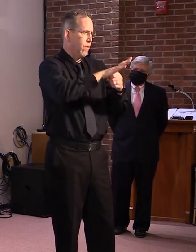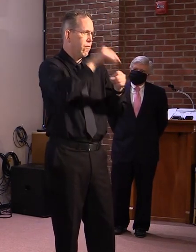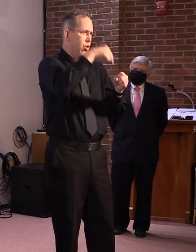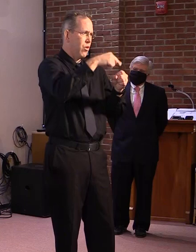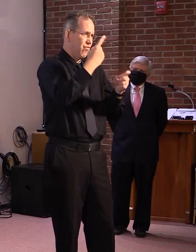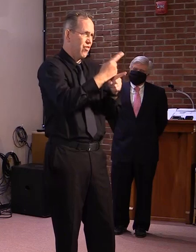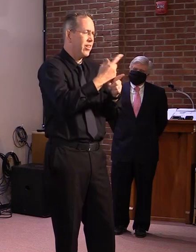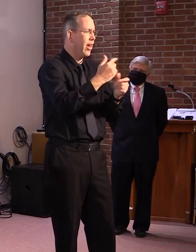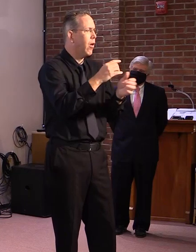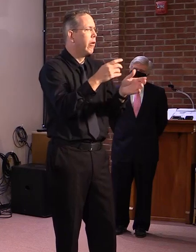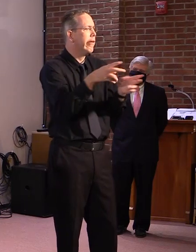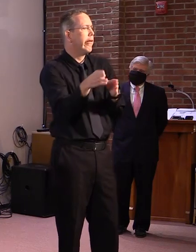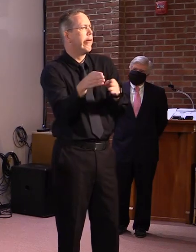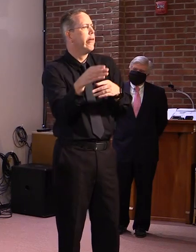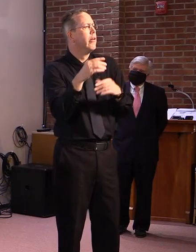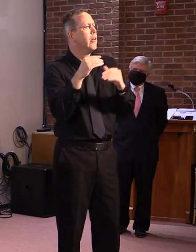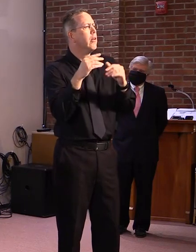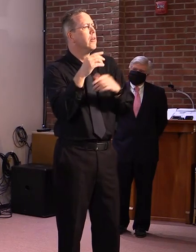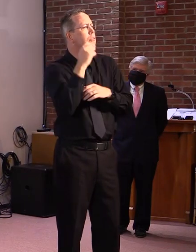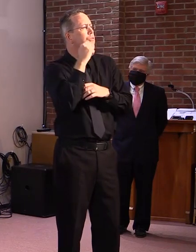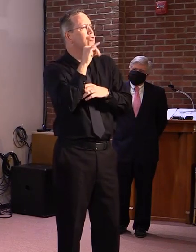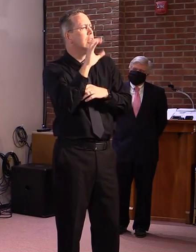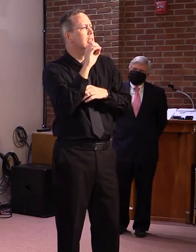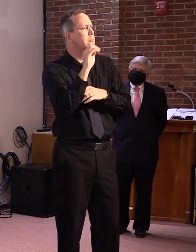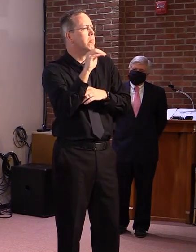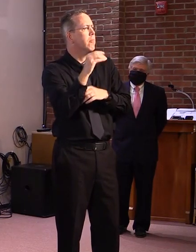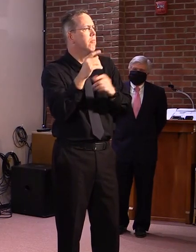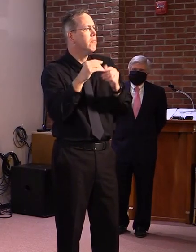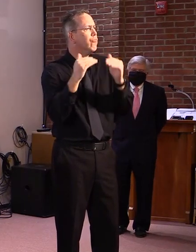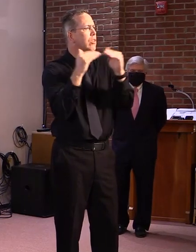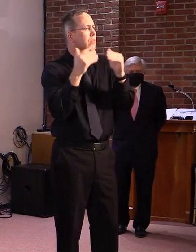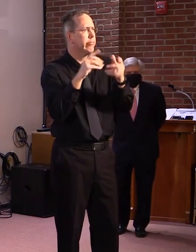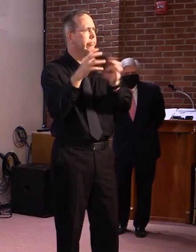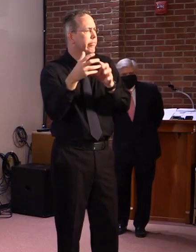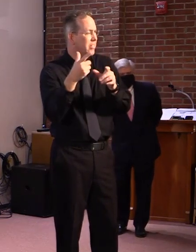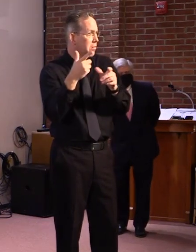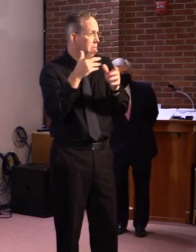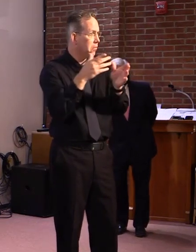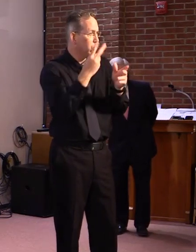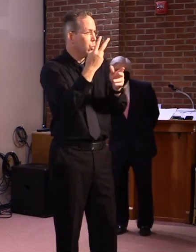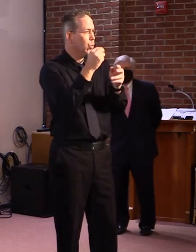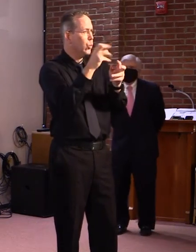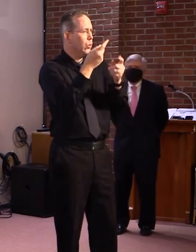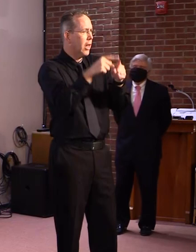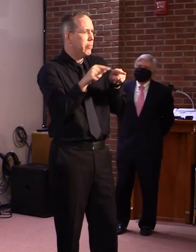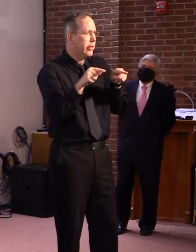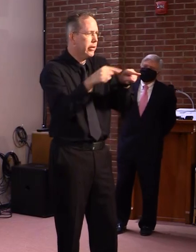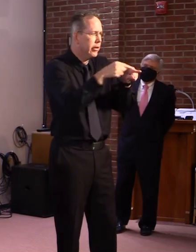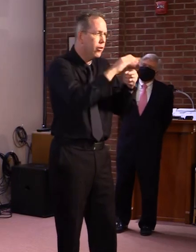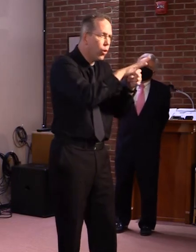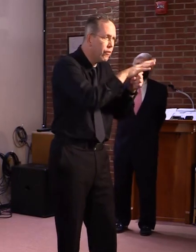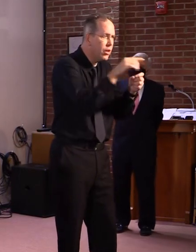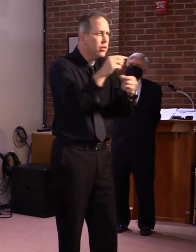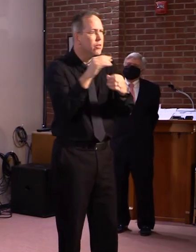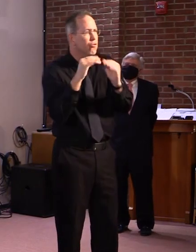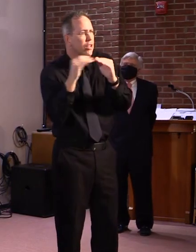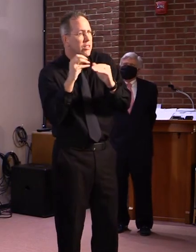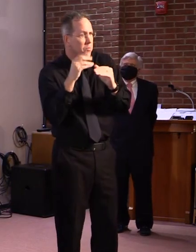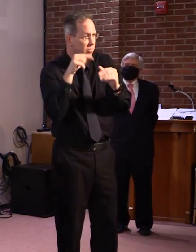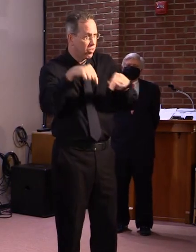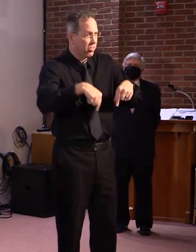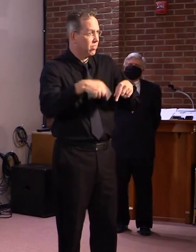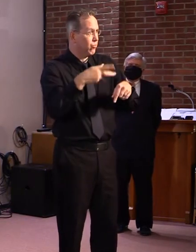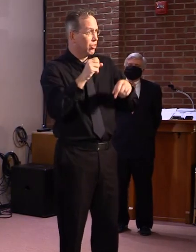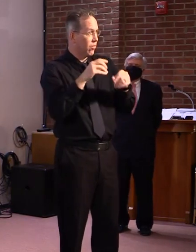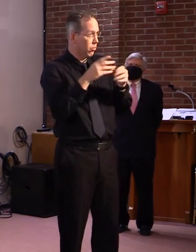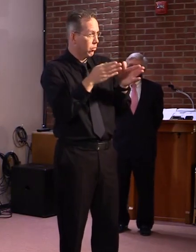a question. I would rather talk about just COVID, but obviously this is topical and important to